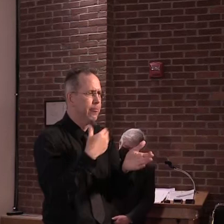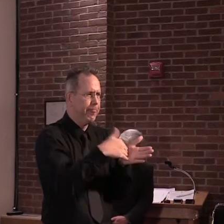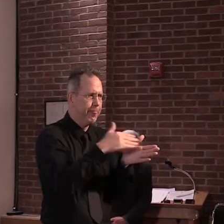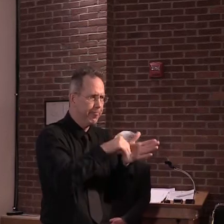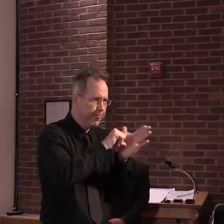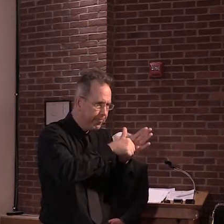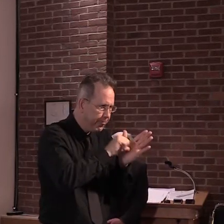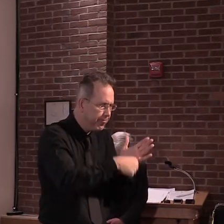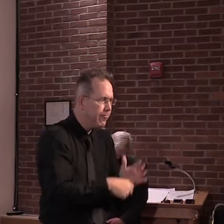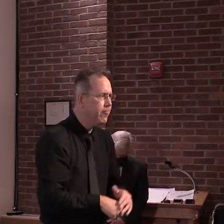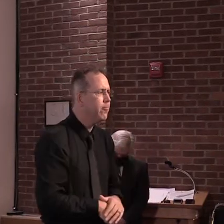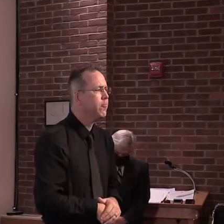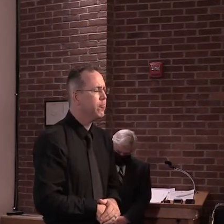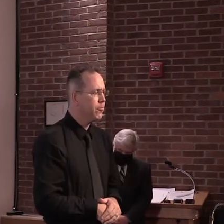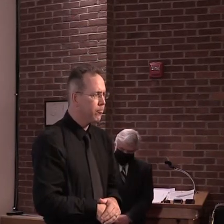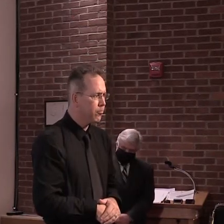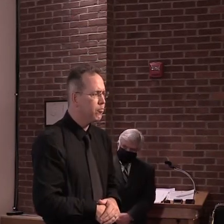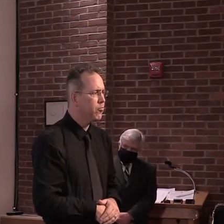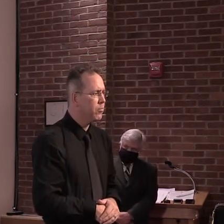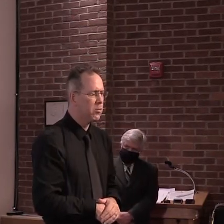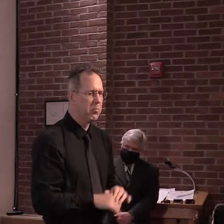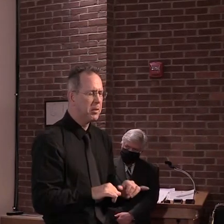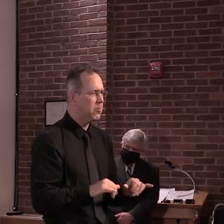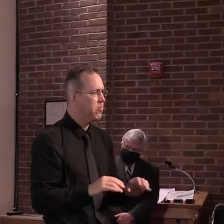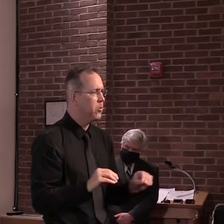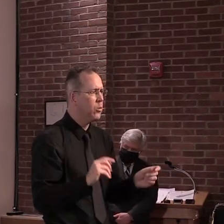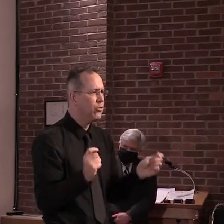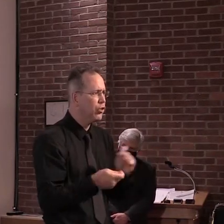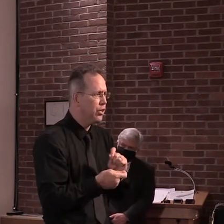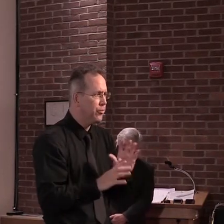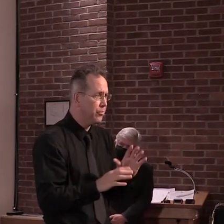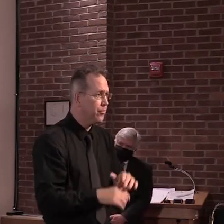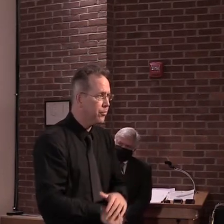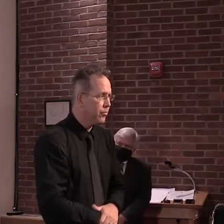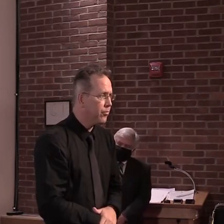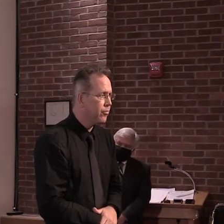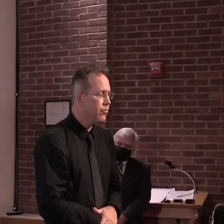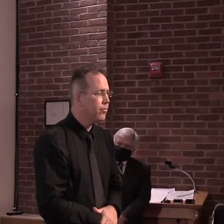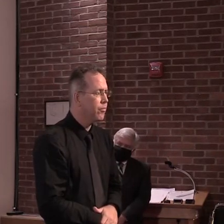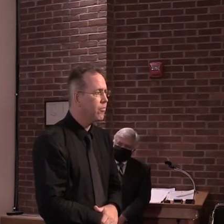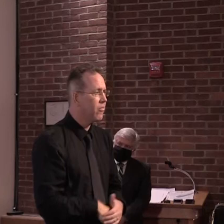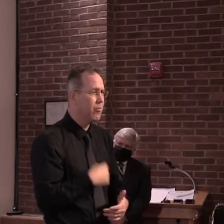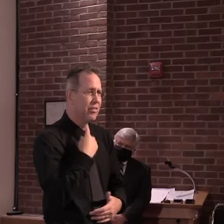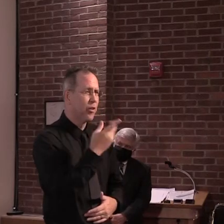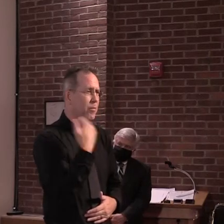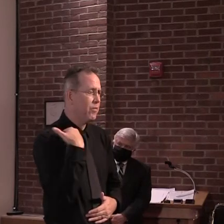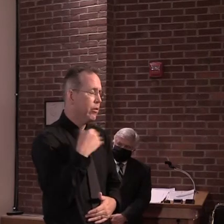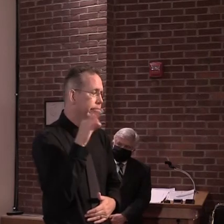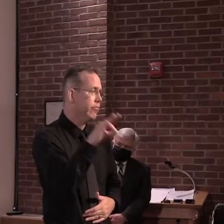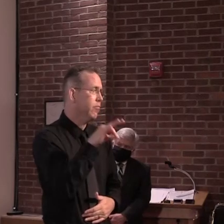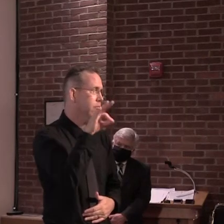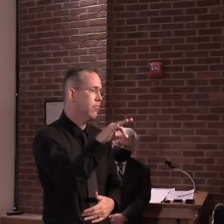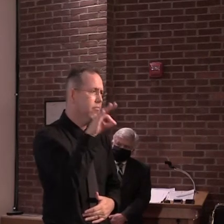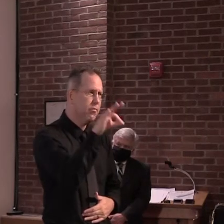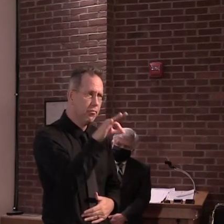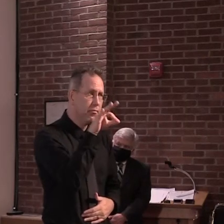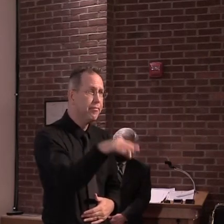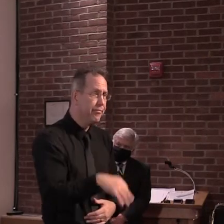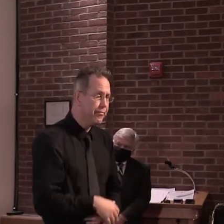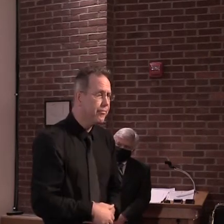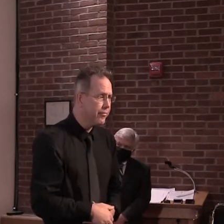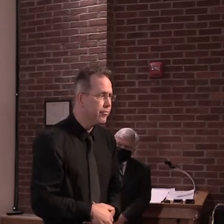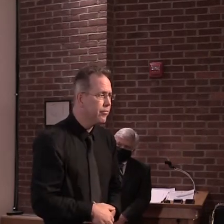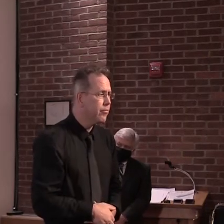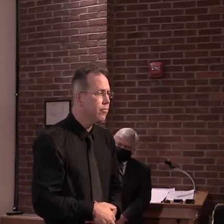about the facial coverings. I've kind of said this many times, until we have the proper treatments and the